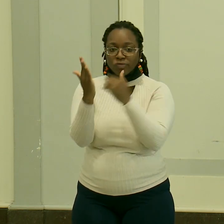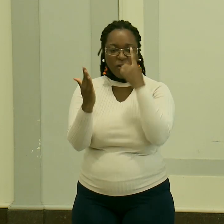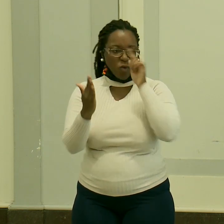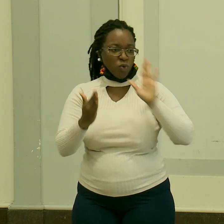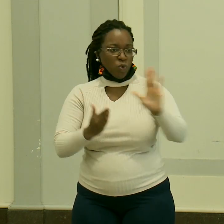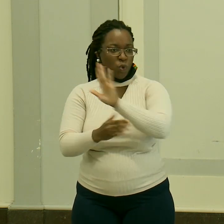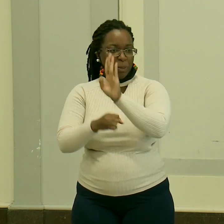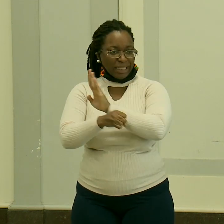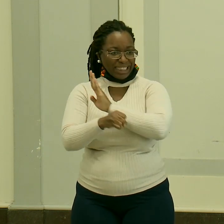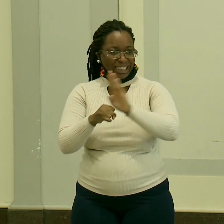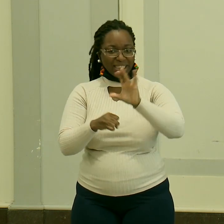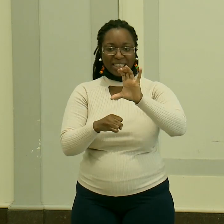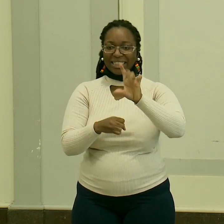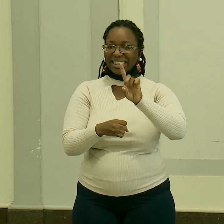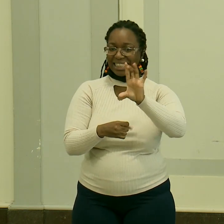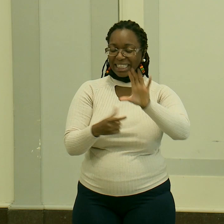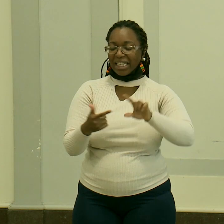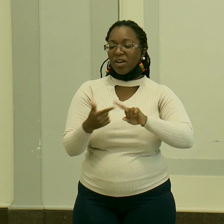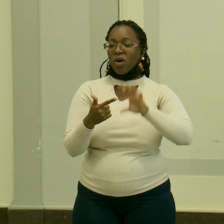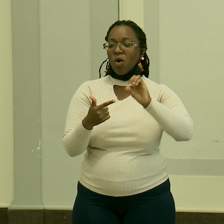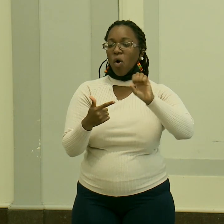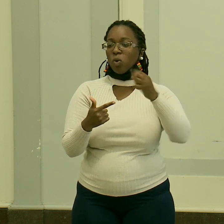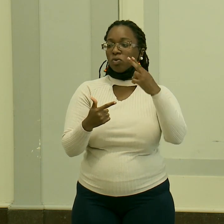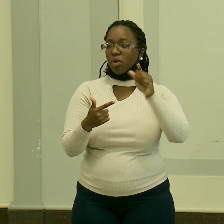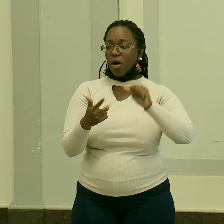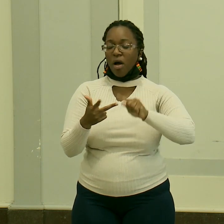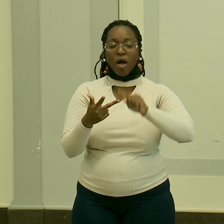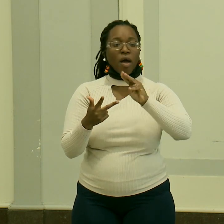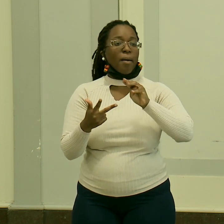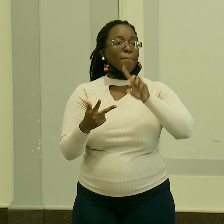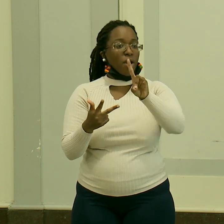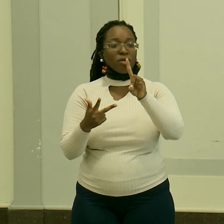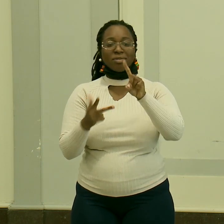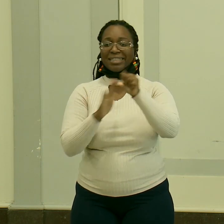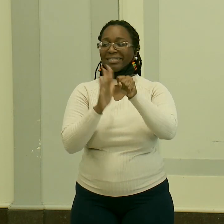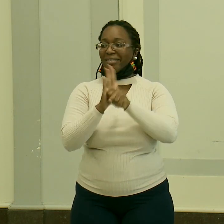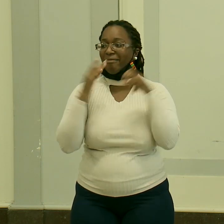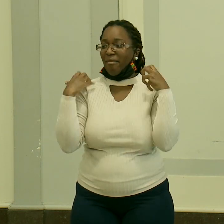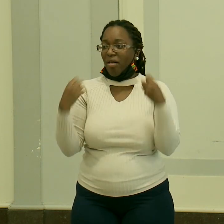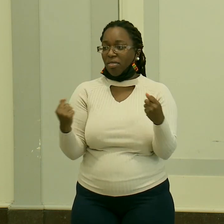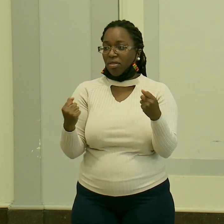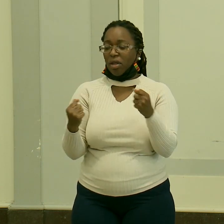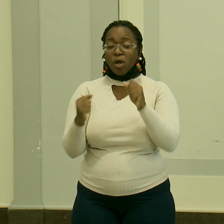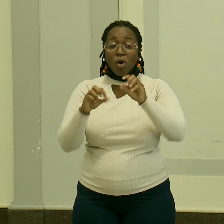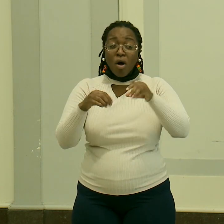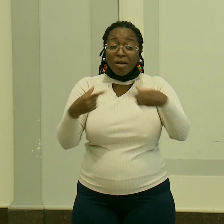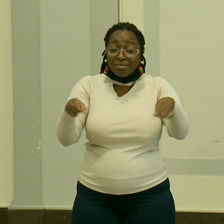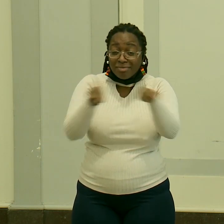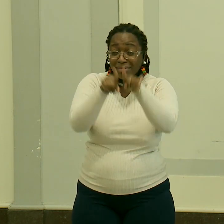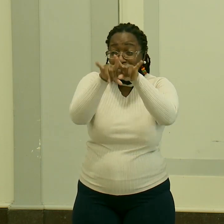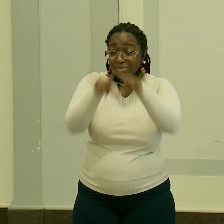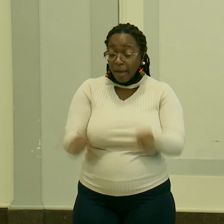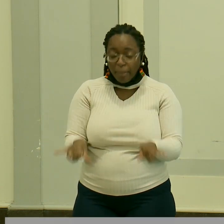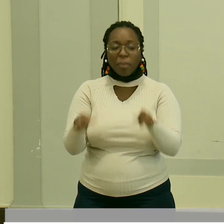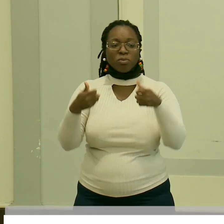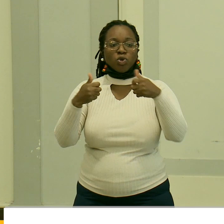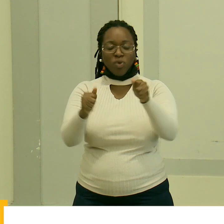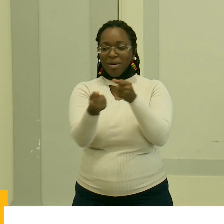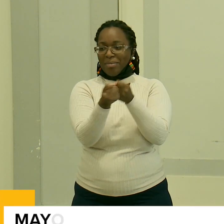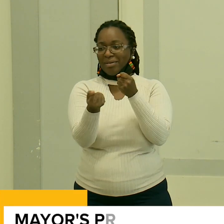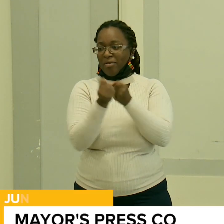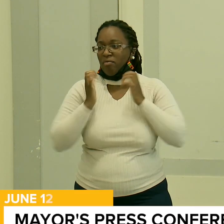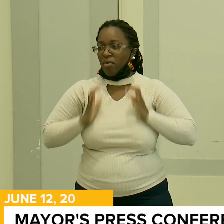outlined by the CDC, OSHA, and the Maryland Department of Health, in an effort to protect your staff and your customers. It means enforcing